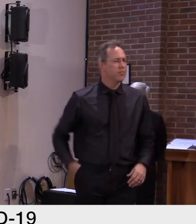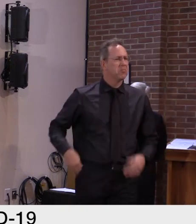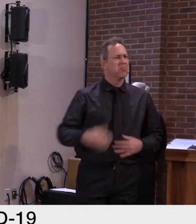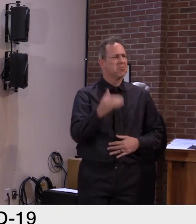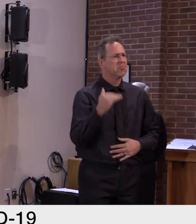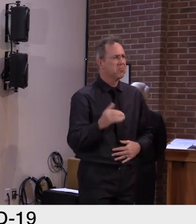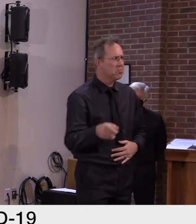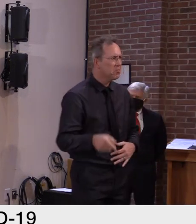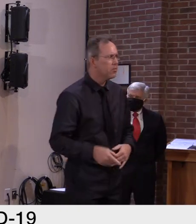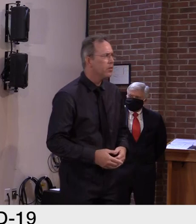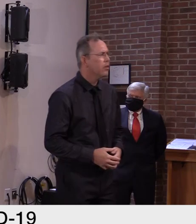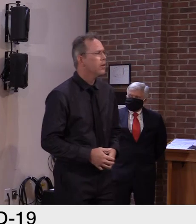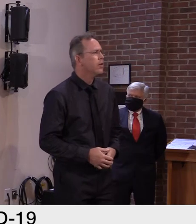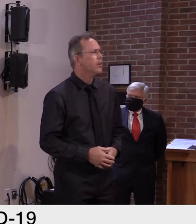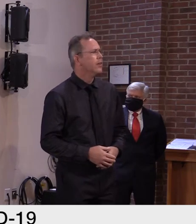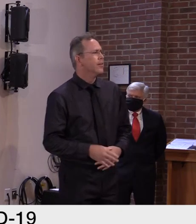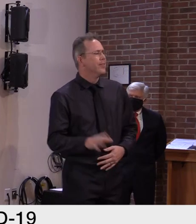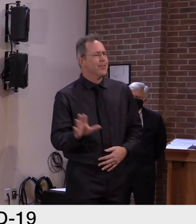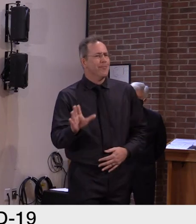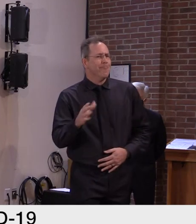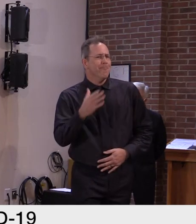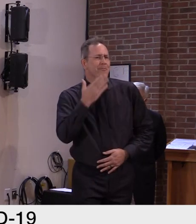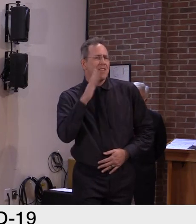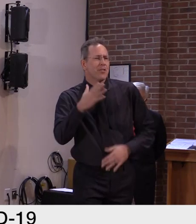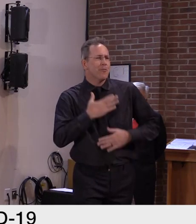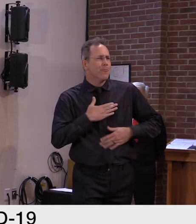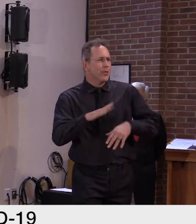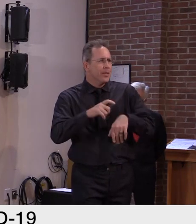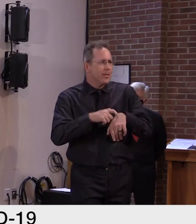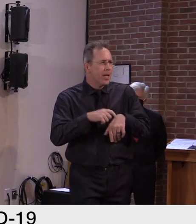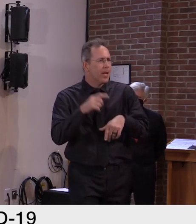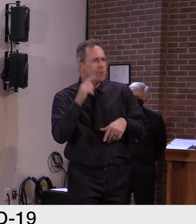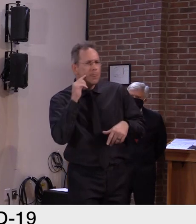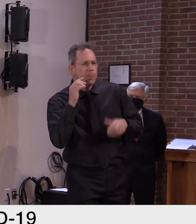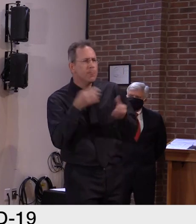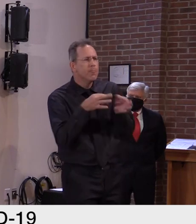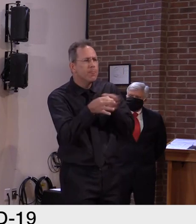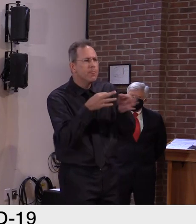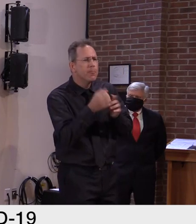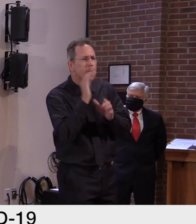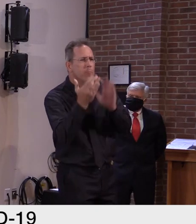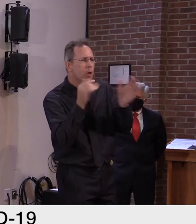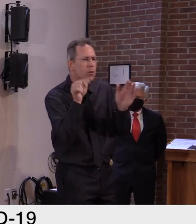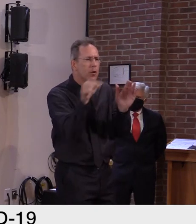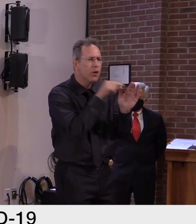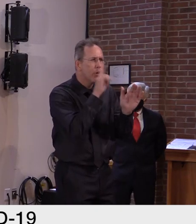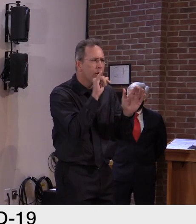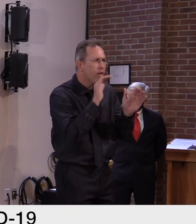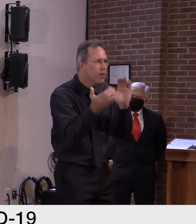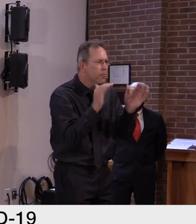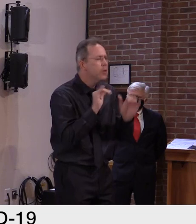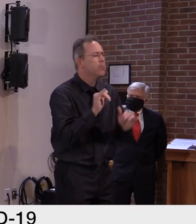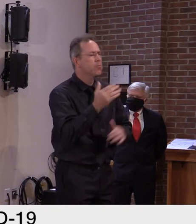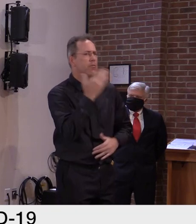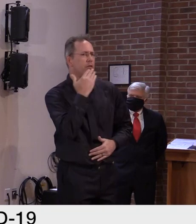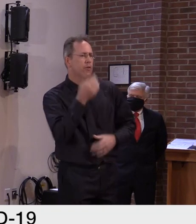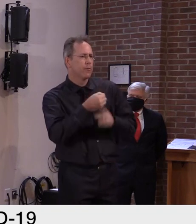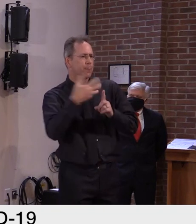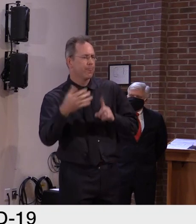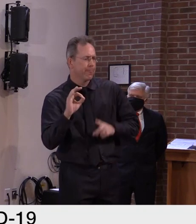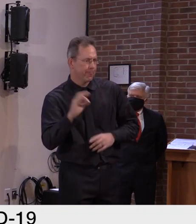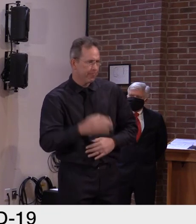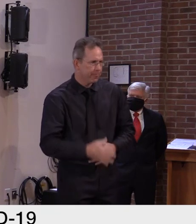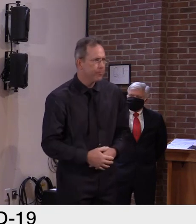mean? And how does that compare earlier in the pandemic? So I appreciate that. My second question is for, because I know we're going to get this one in an email from people